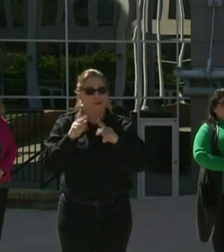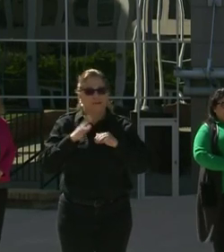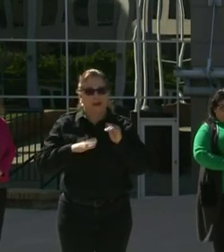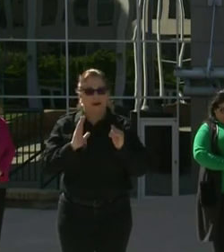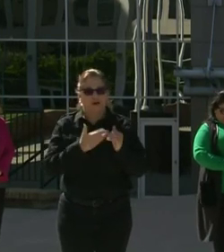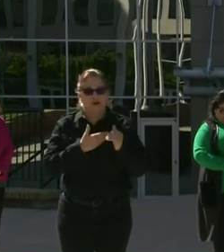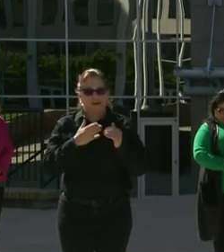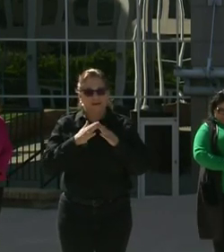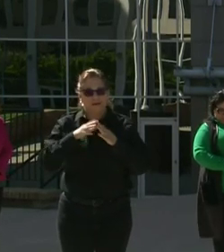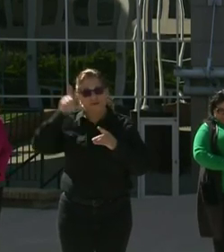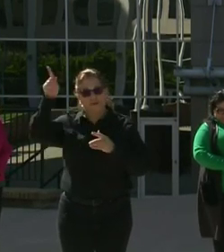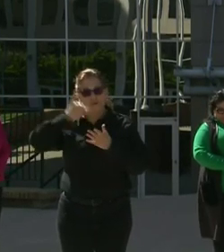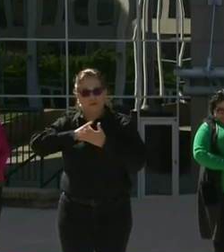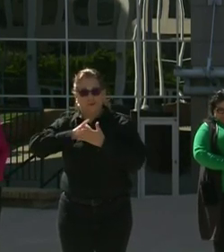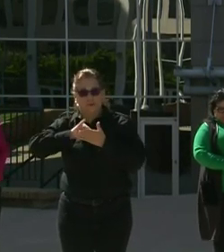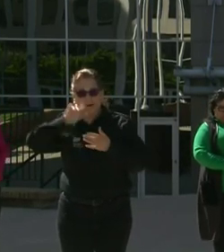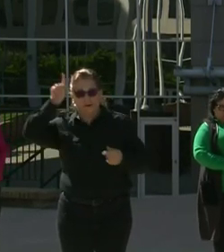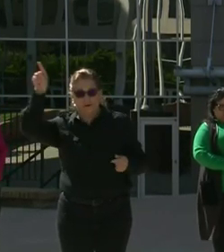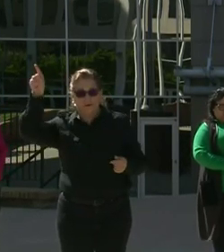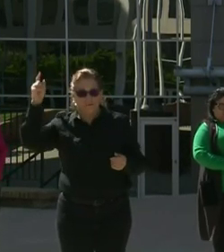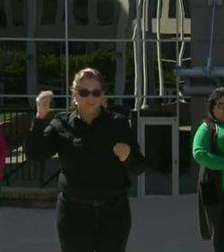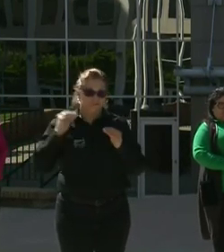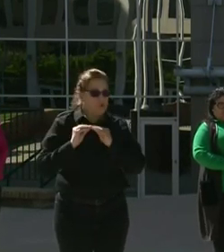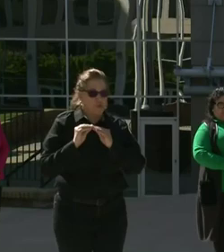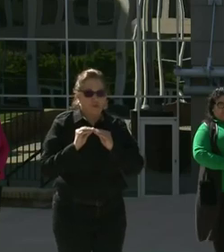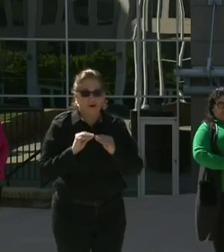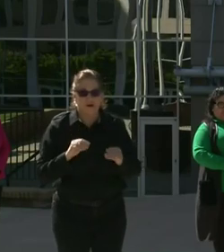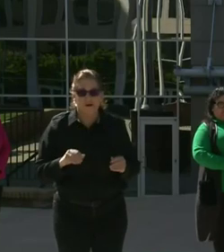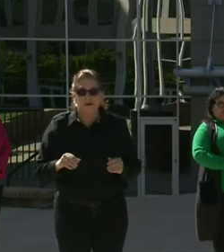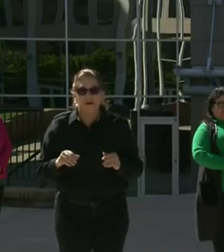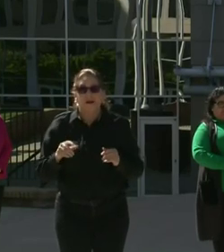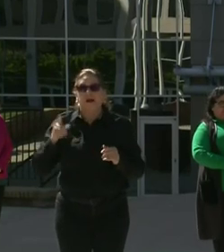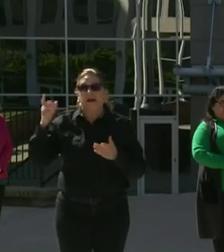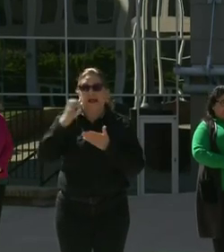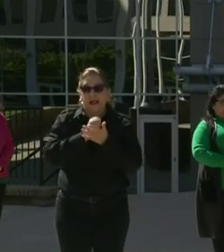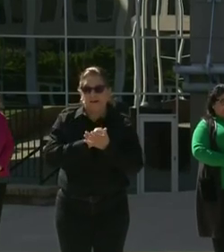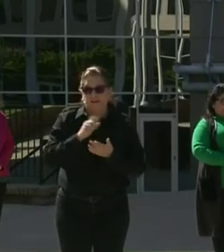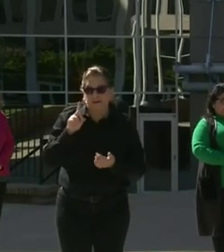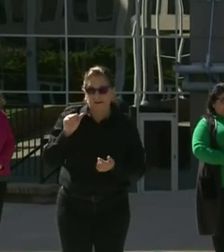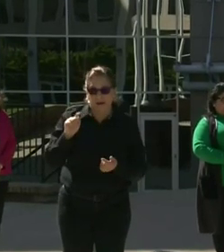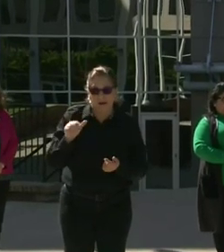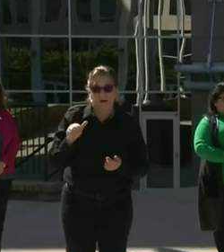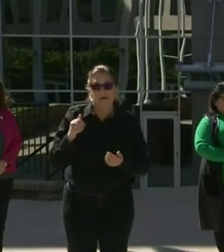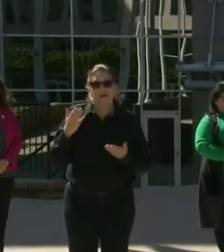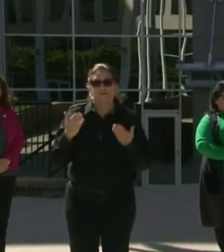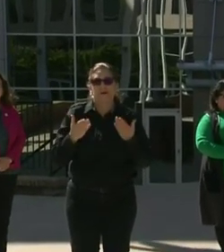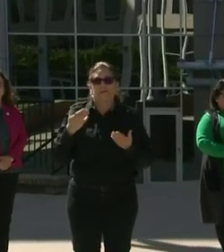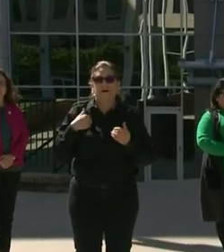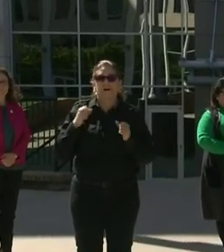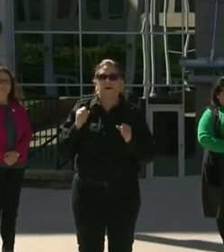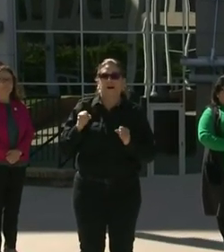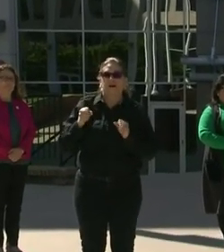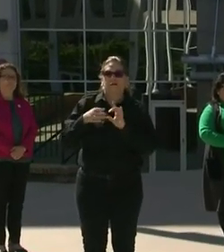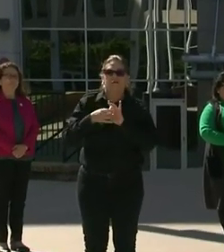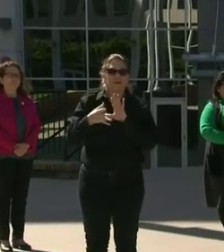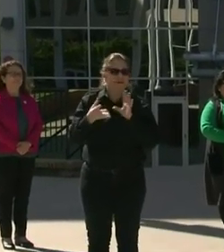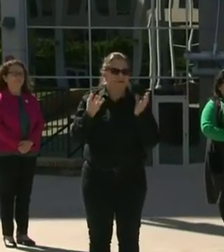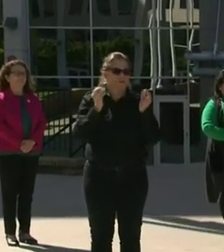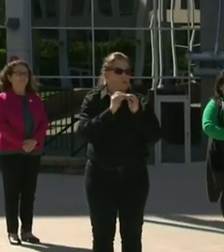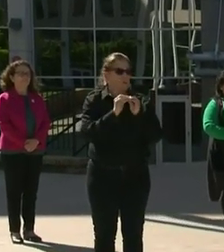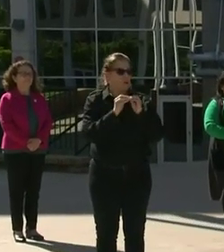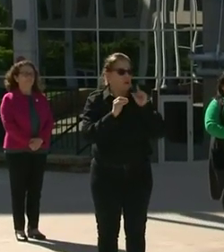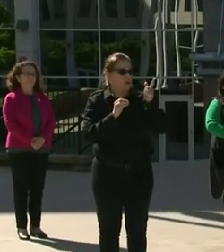the collection of data evolves, there may be more that's releasable. Yes. Meetings with